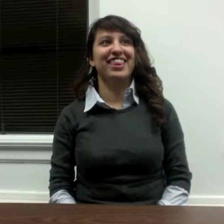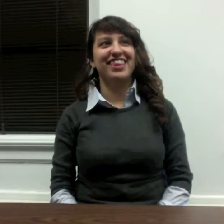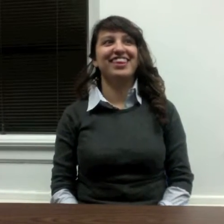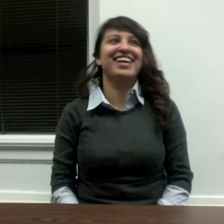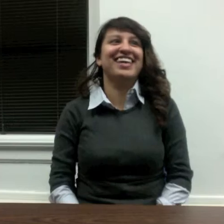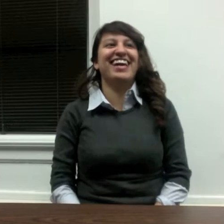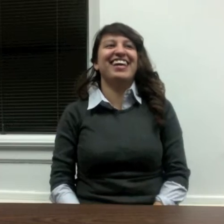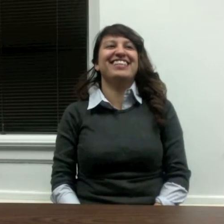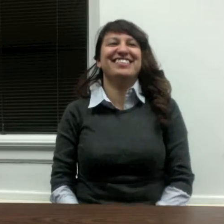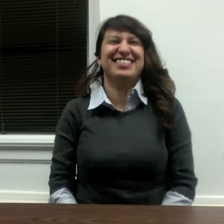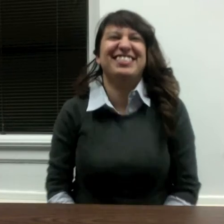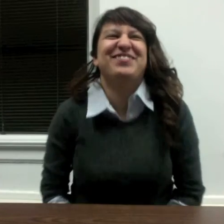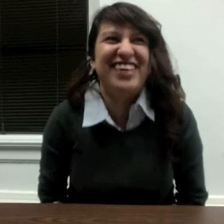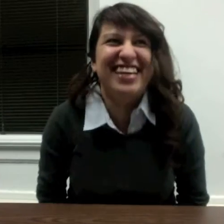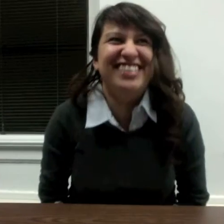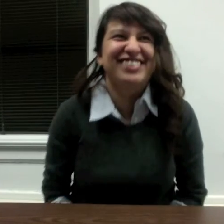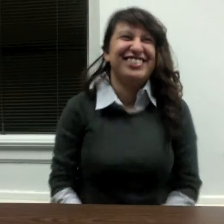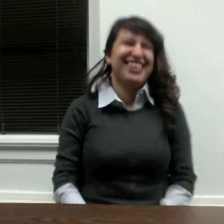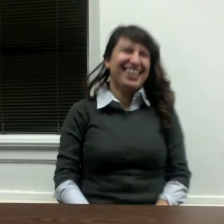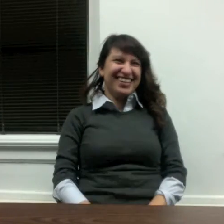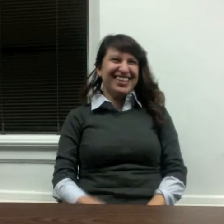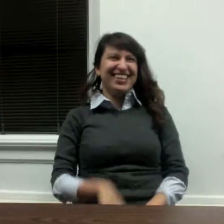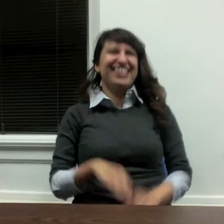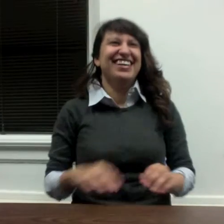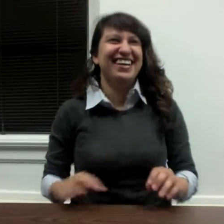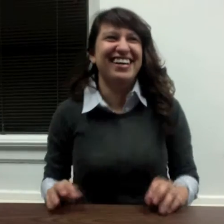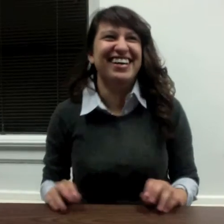the King's Speech.